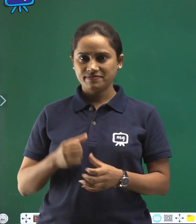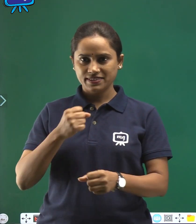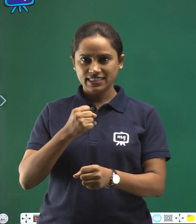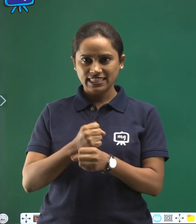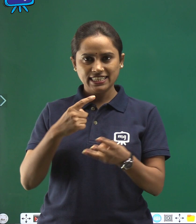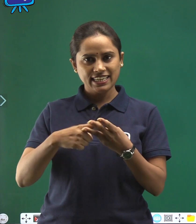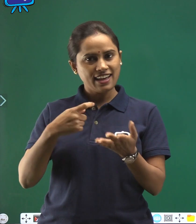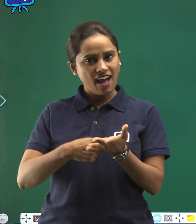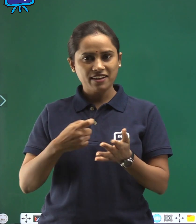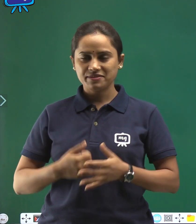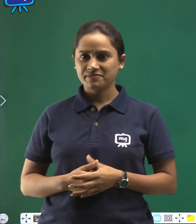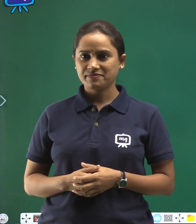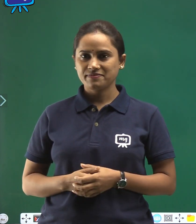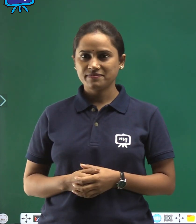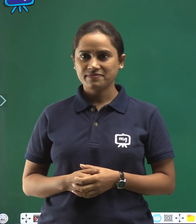Tiger.